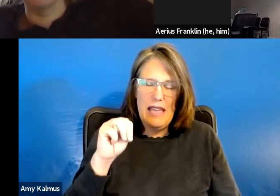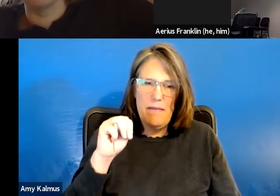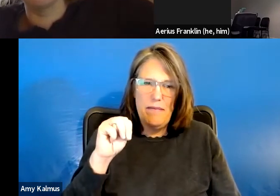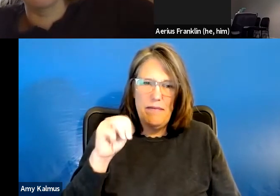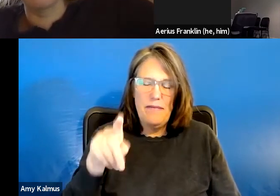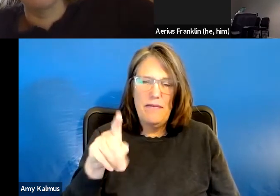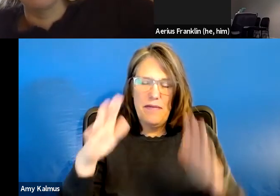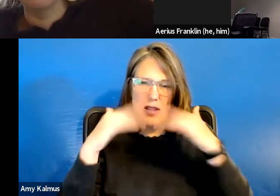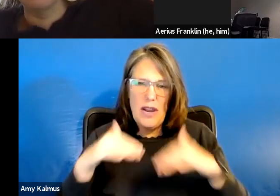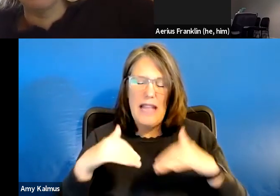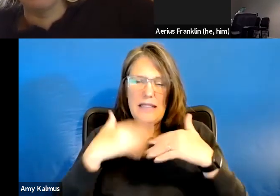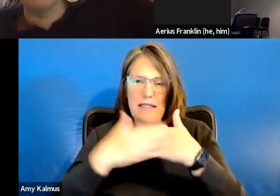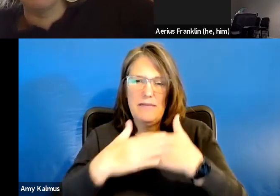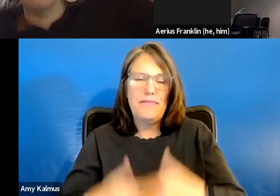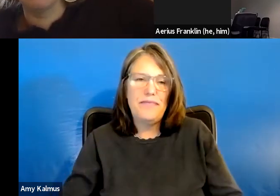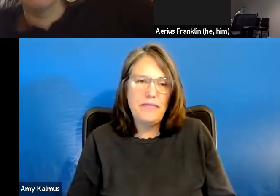next.